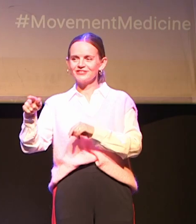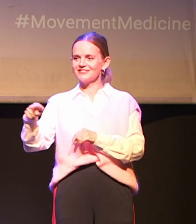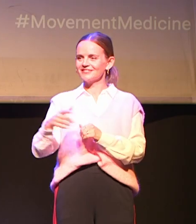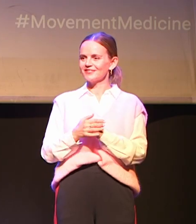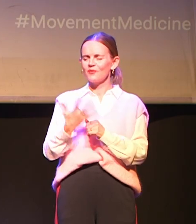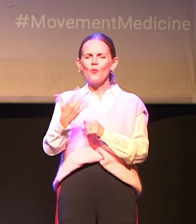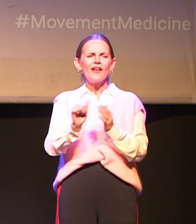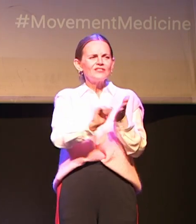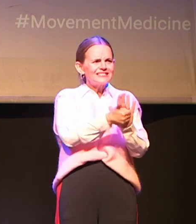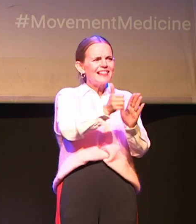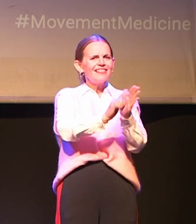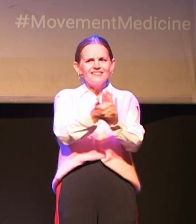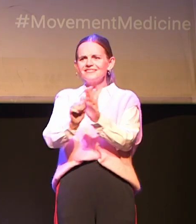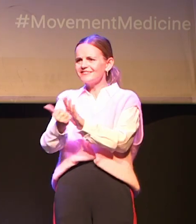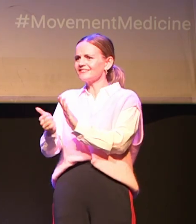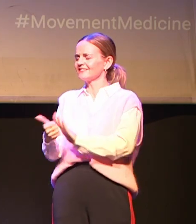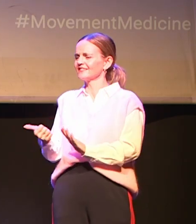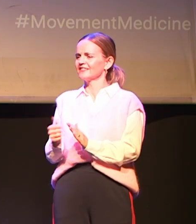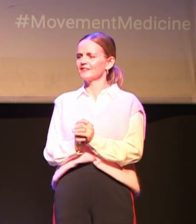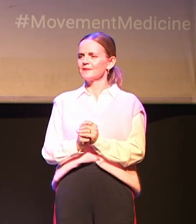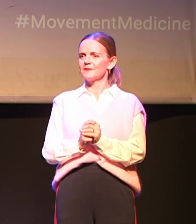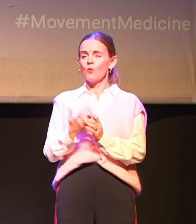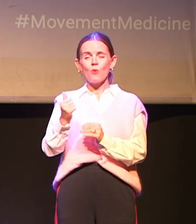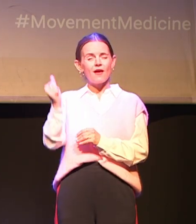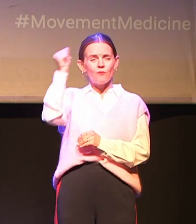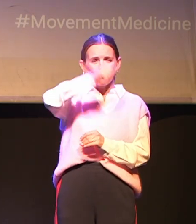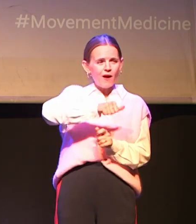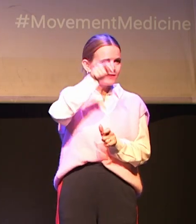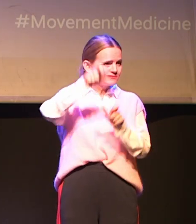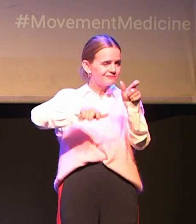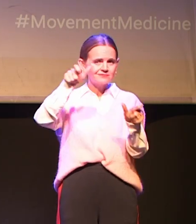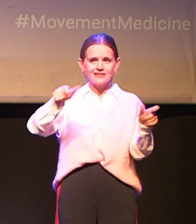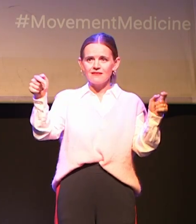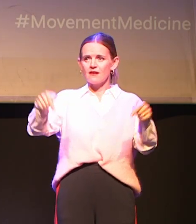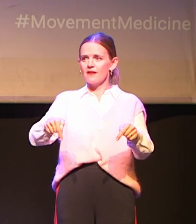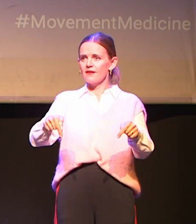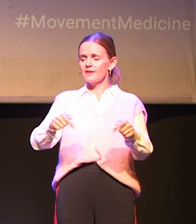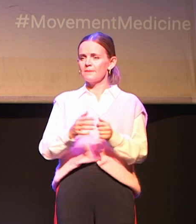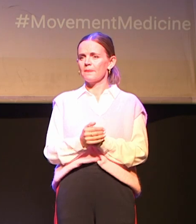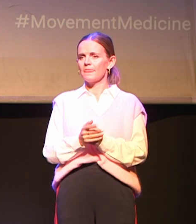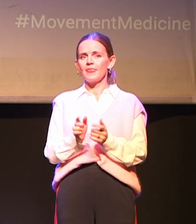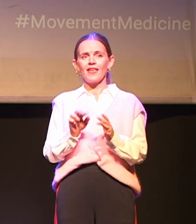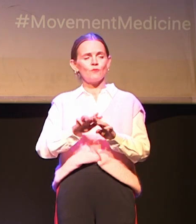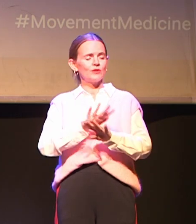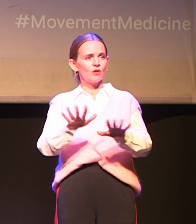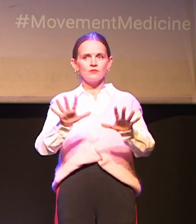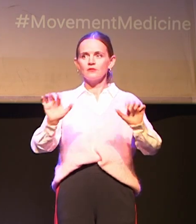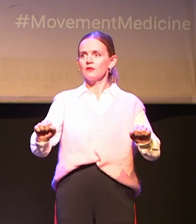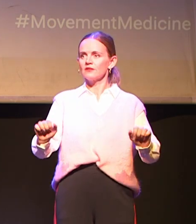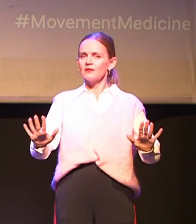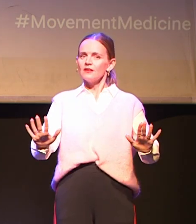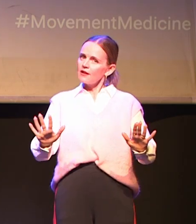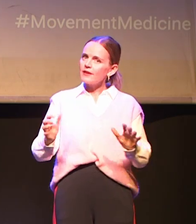got skills in the room, right? We got wise ones in the room. Like if we don't hold this moment as like, let's